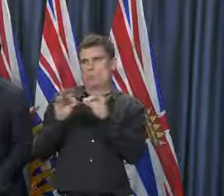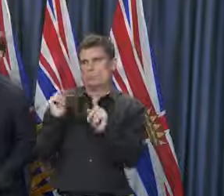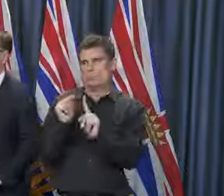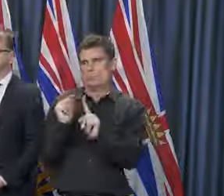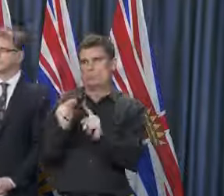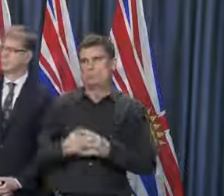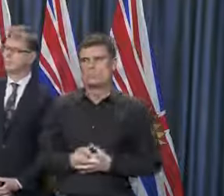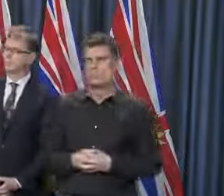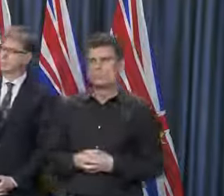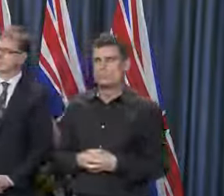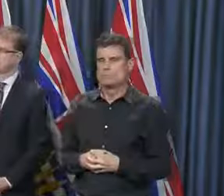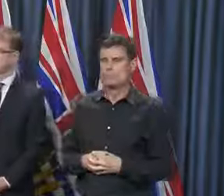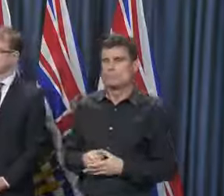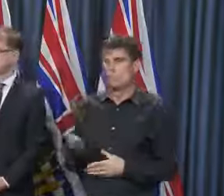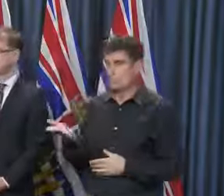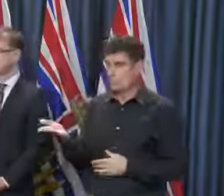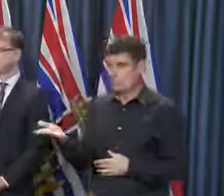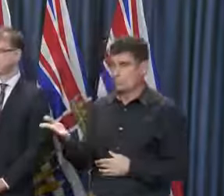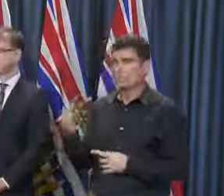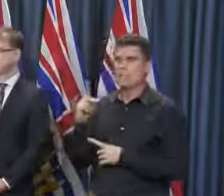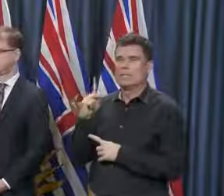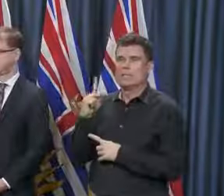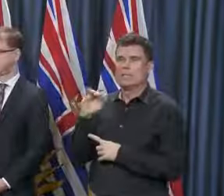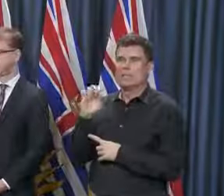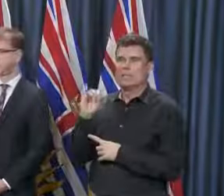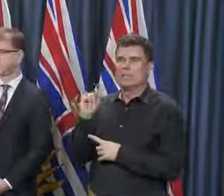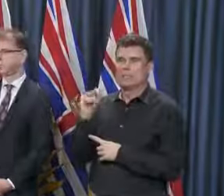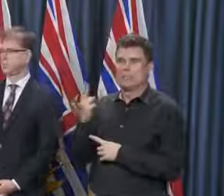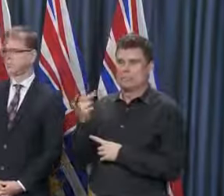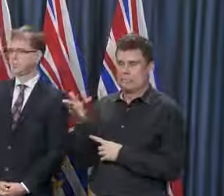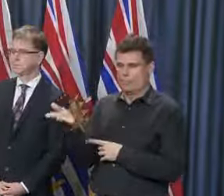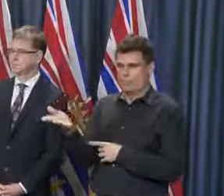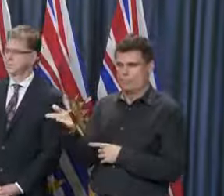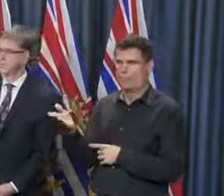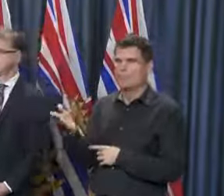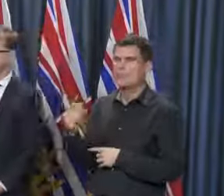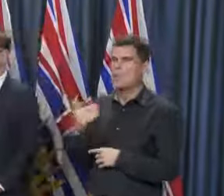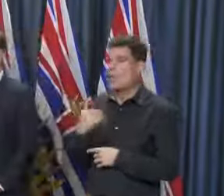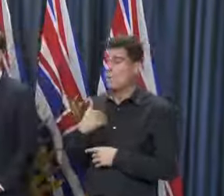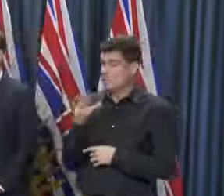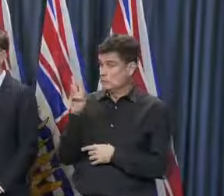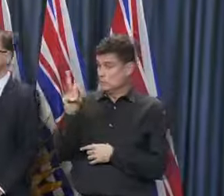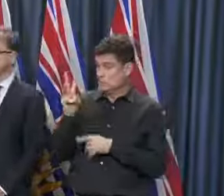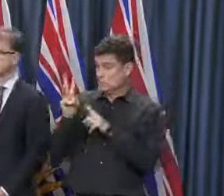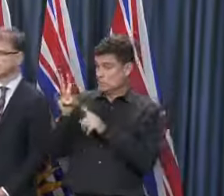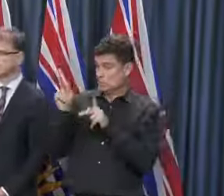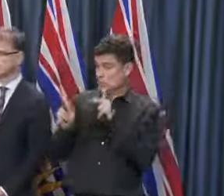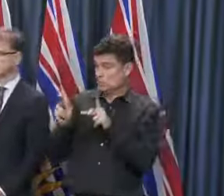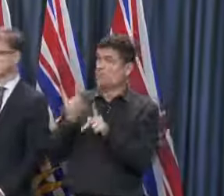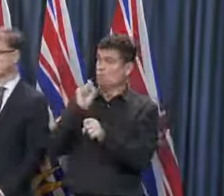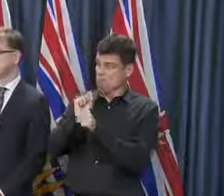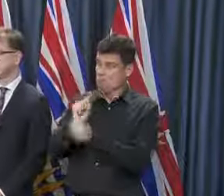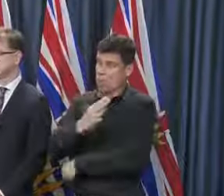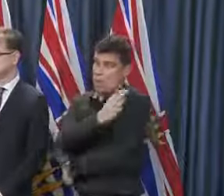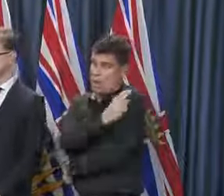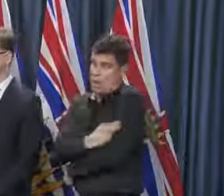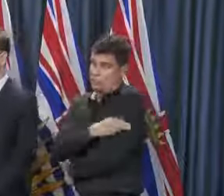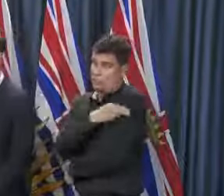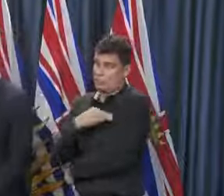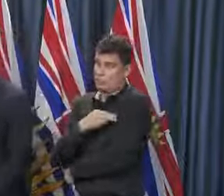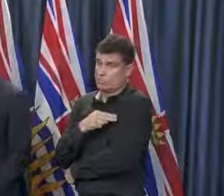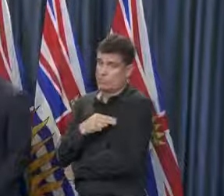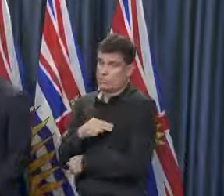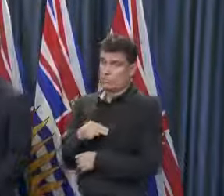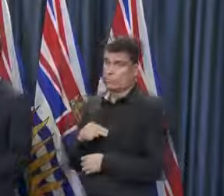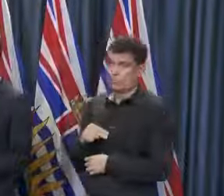So there are 6 people in hospital right now from this, which is 6 beds out of almost 7,000 beds. So you're canceling thousands